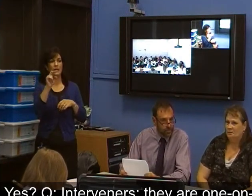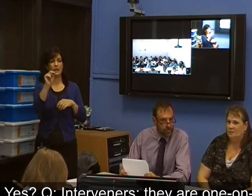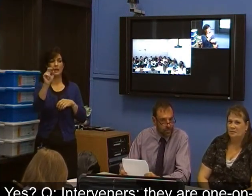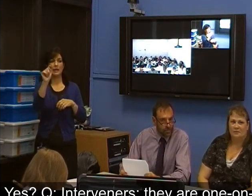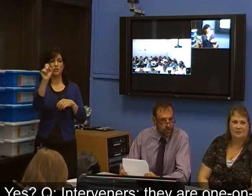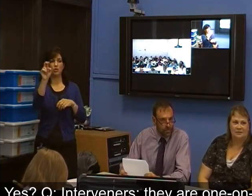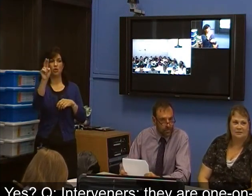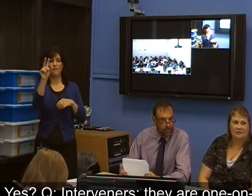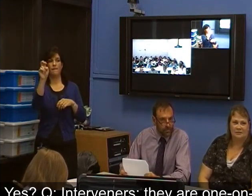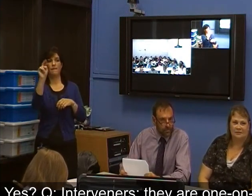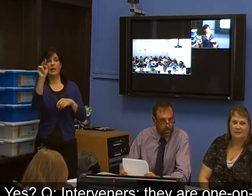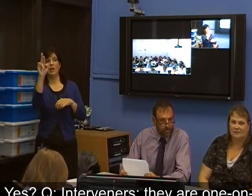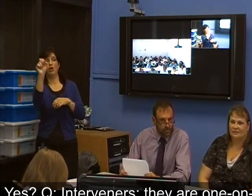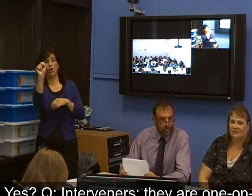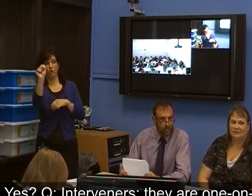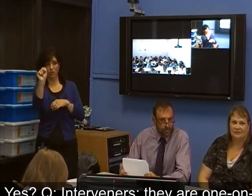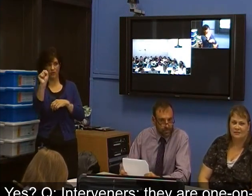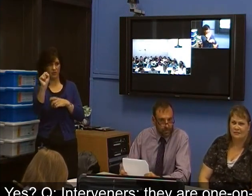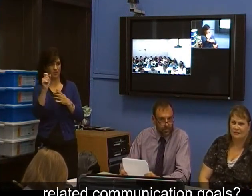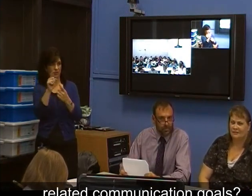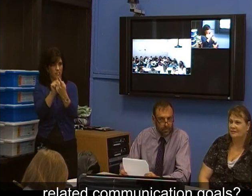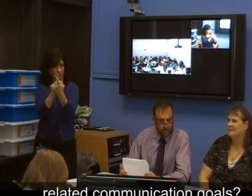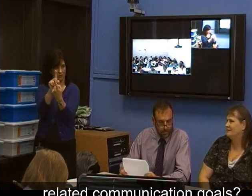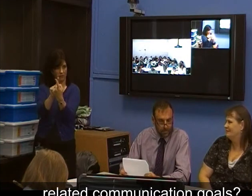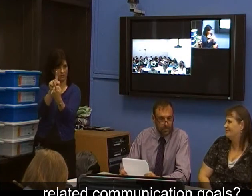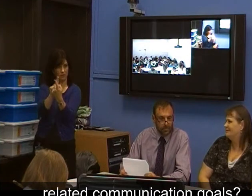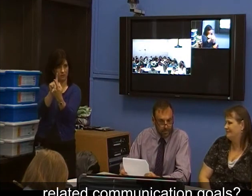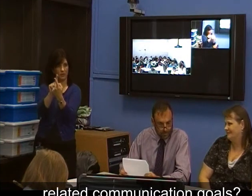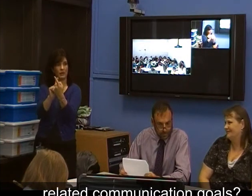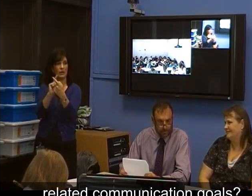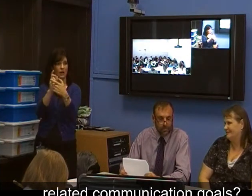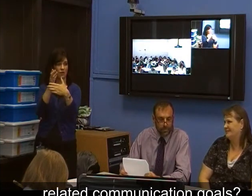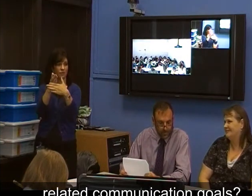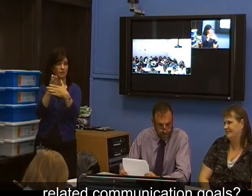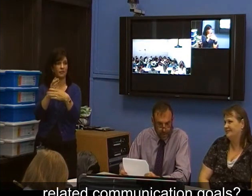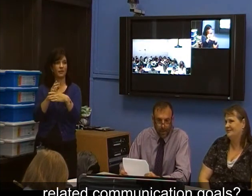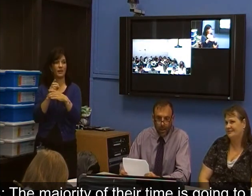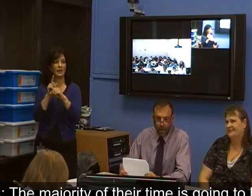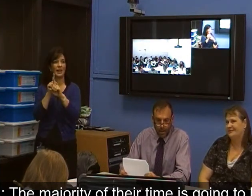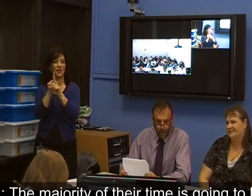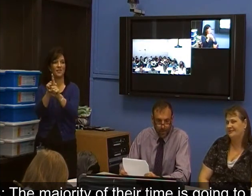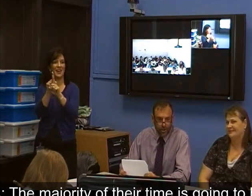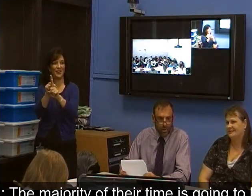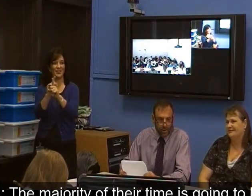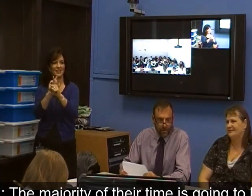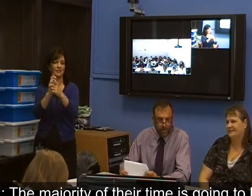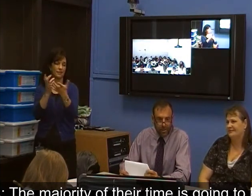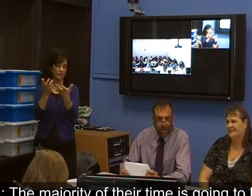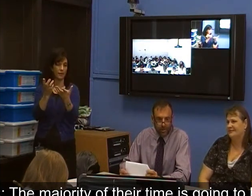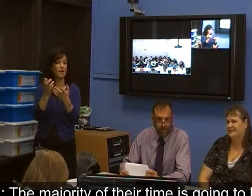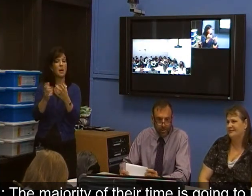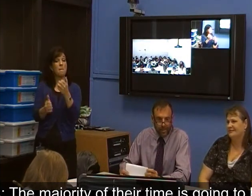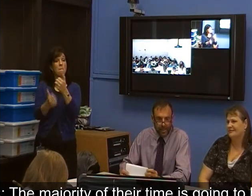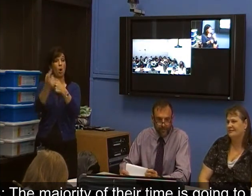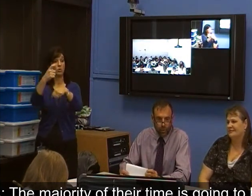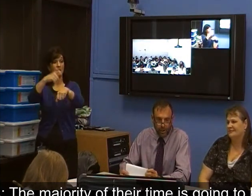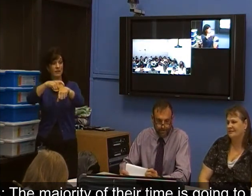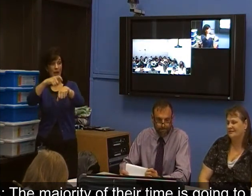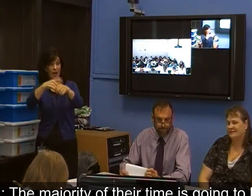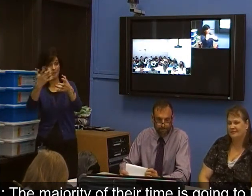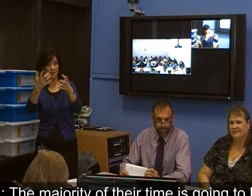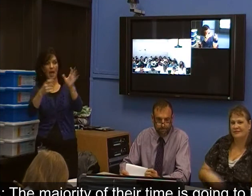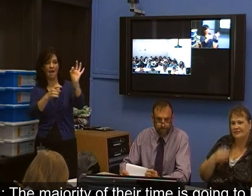are one-on-one with their student working on IEP-related communication goals. The majority of their time is going to be